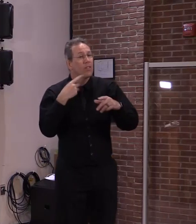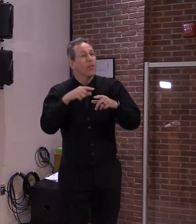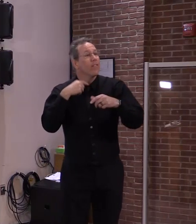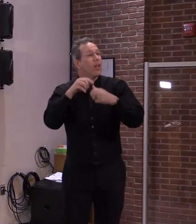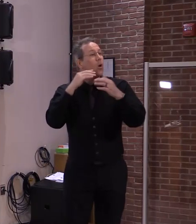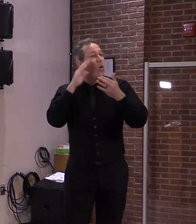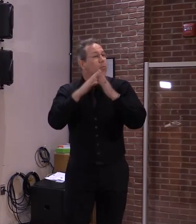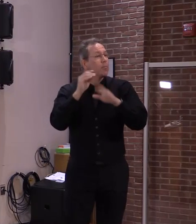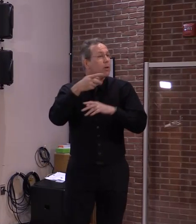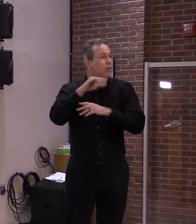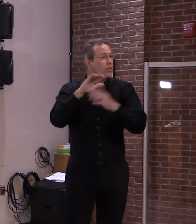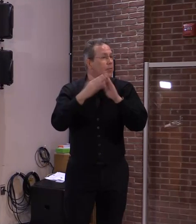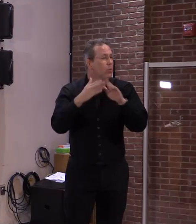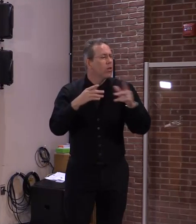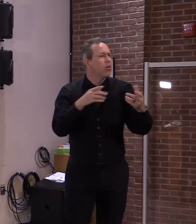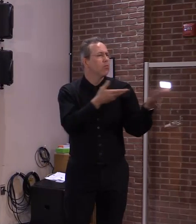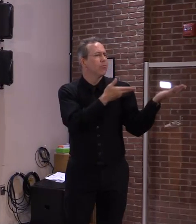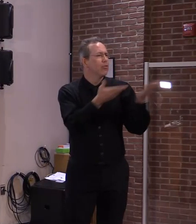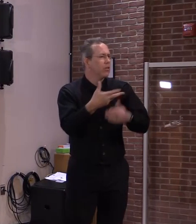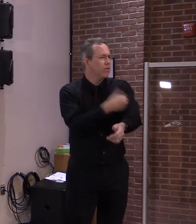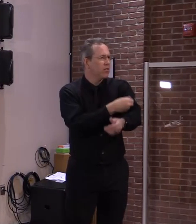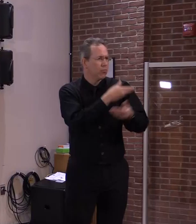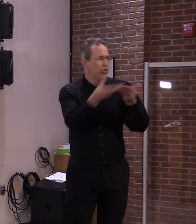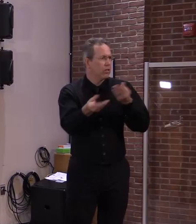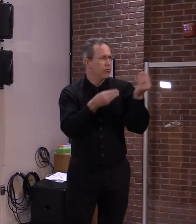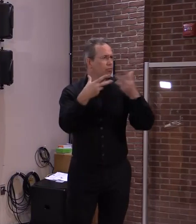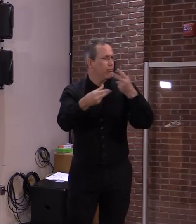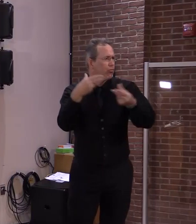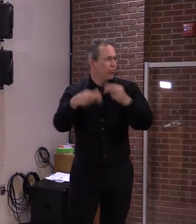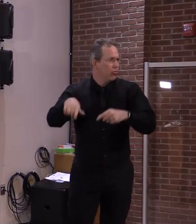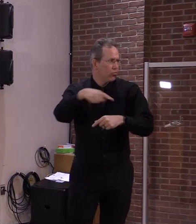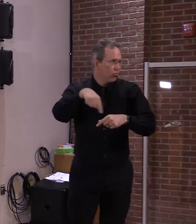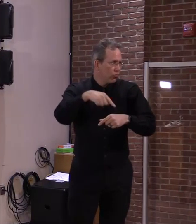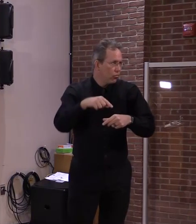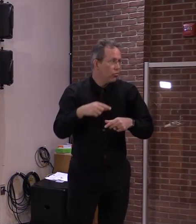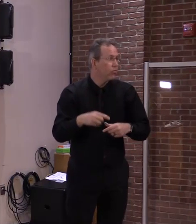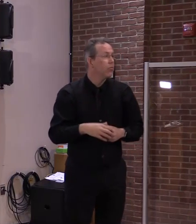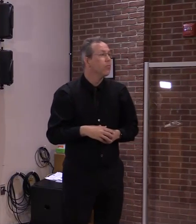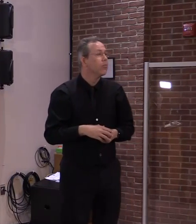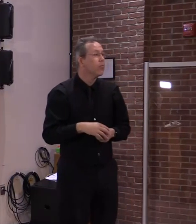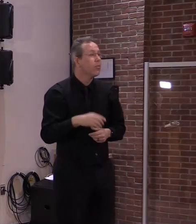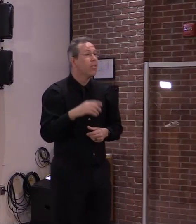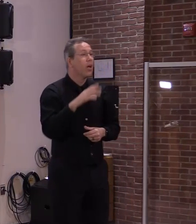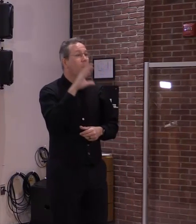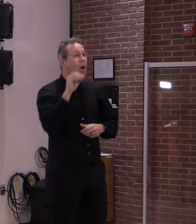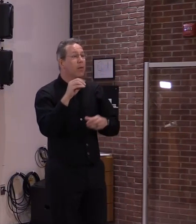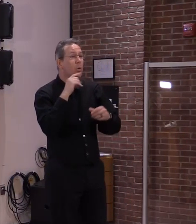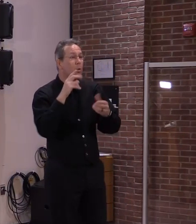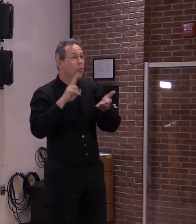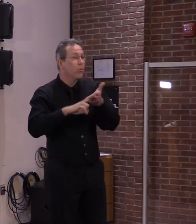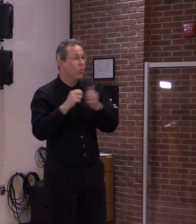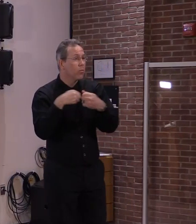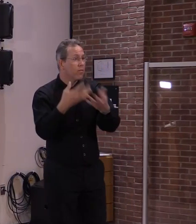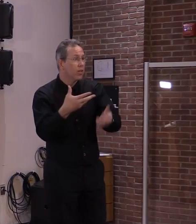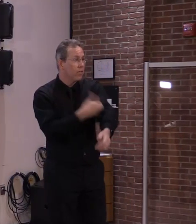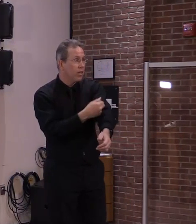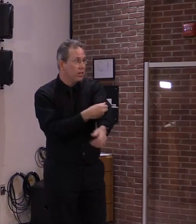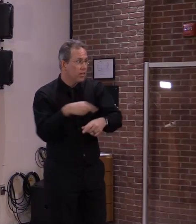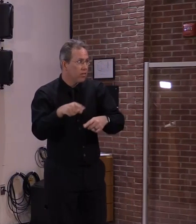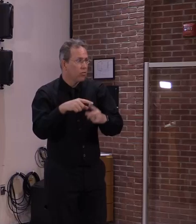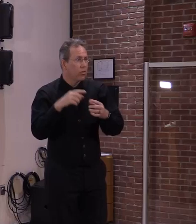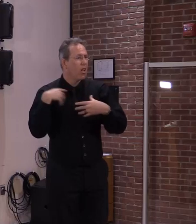as the provider of healthcare to those facilities through the contractor. We did,